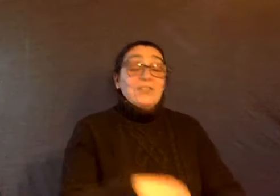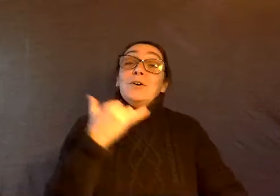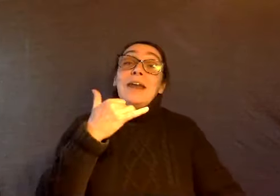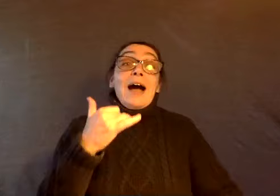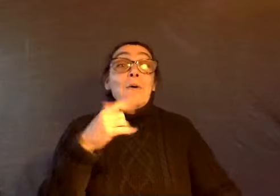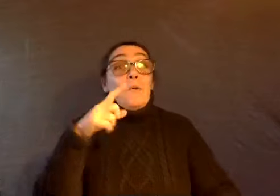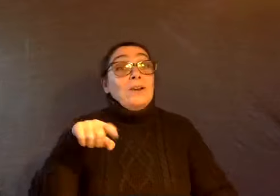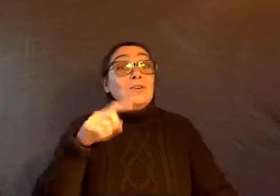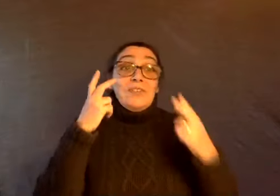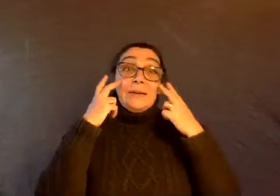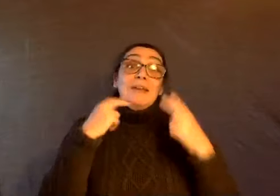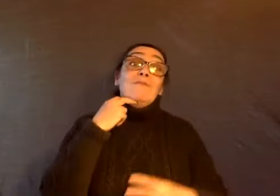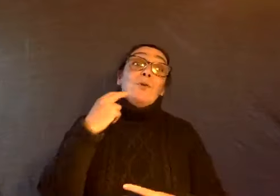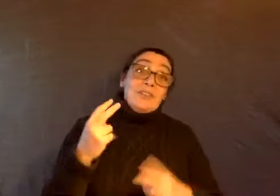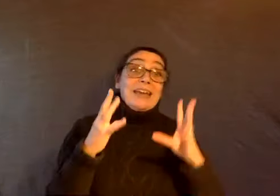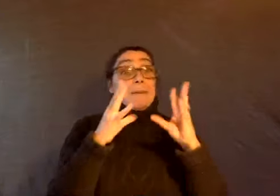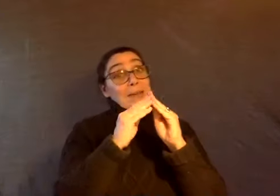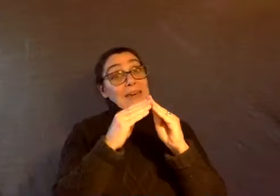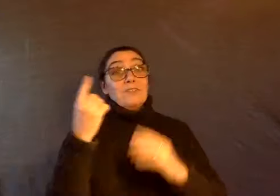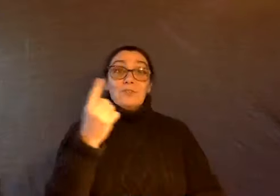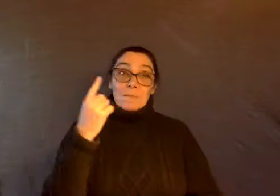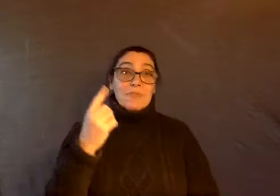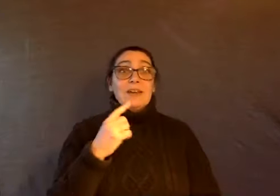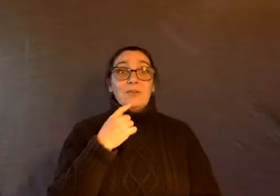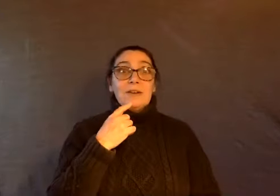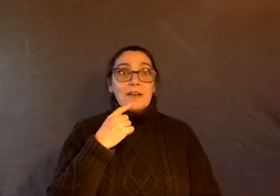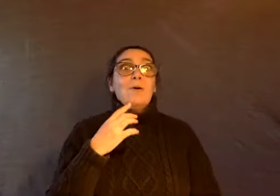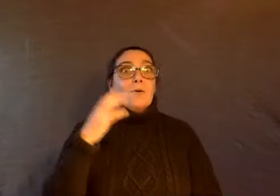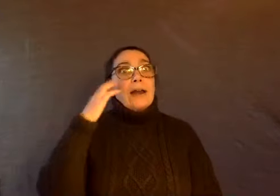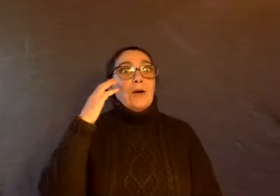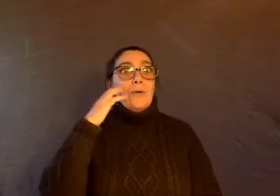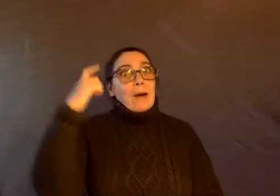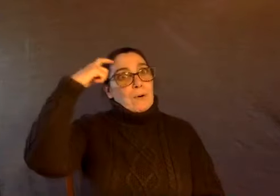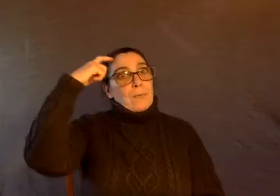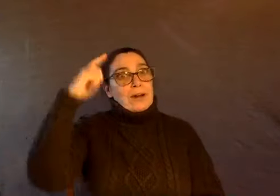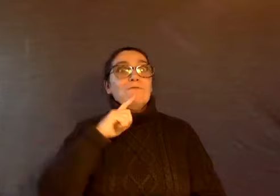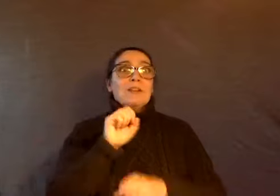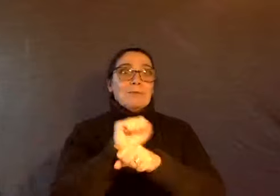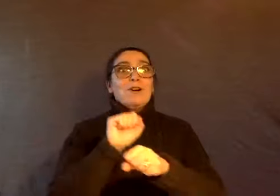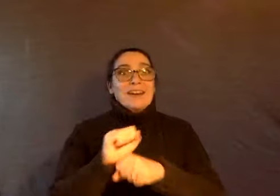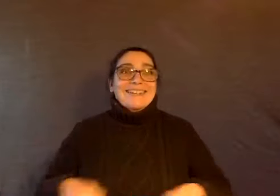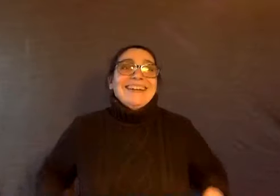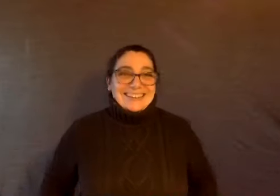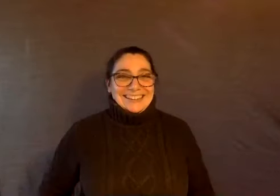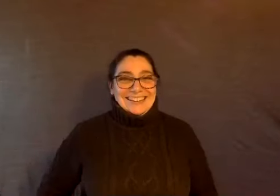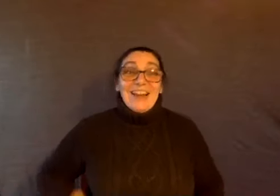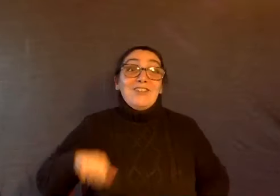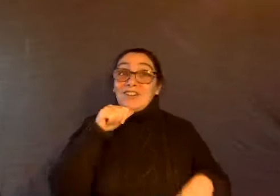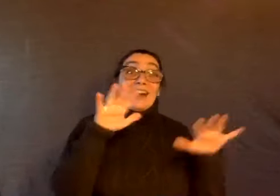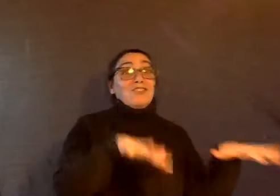So now when you see me voicing at meetings or something, you can say, oh, I know now her brain's really working. She's not just